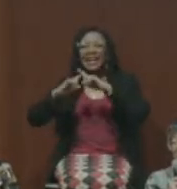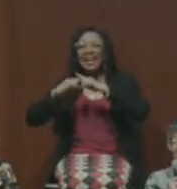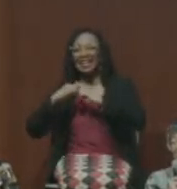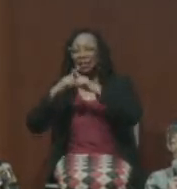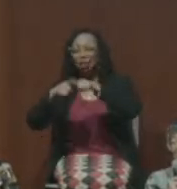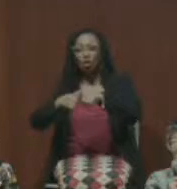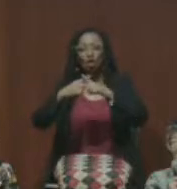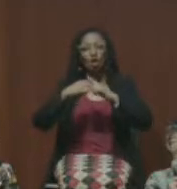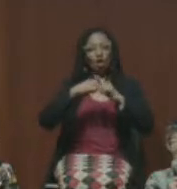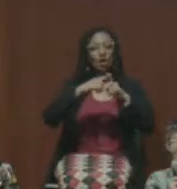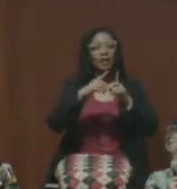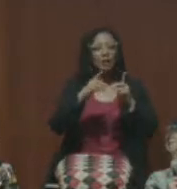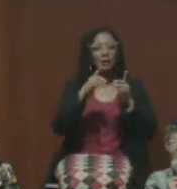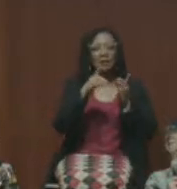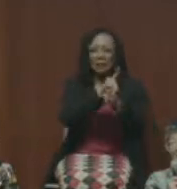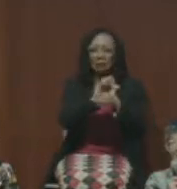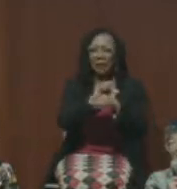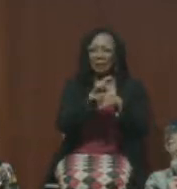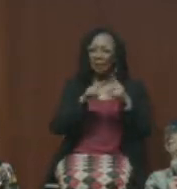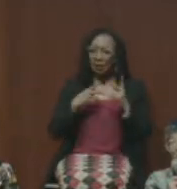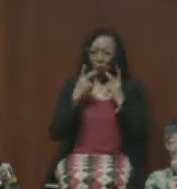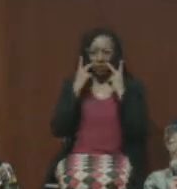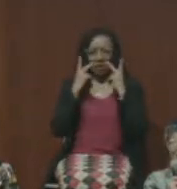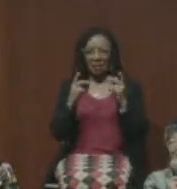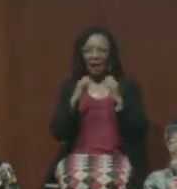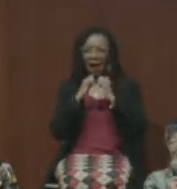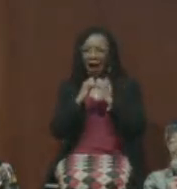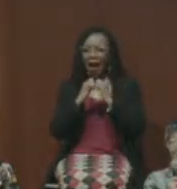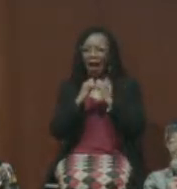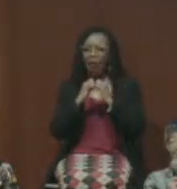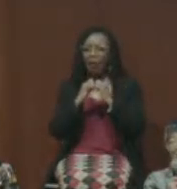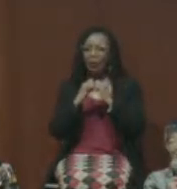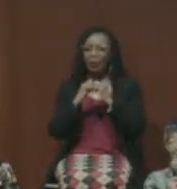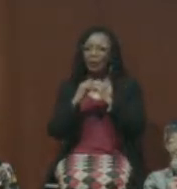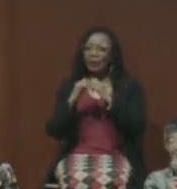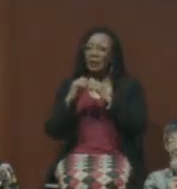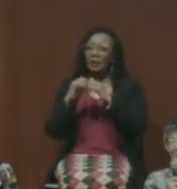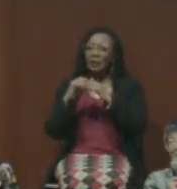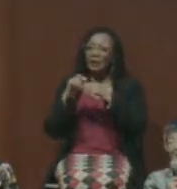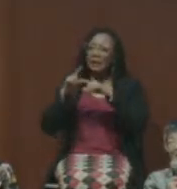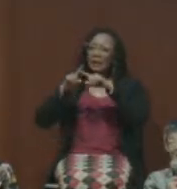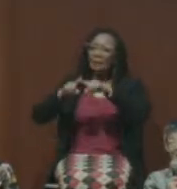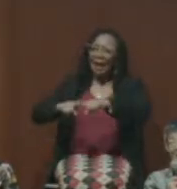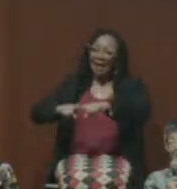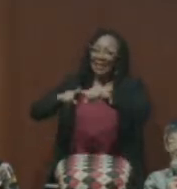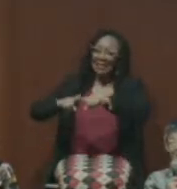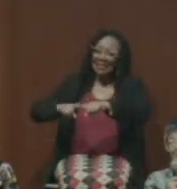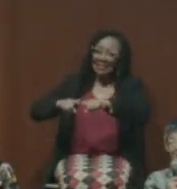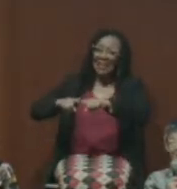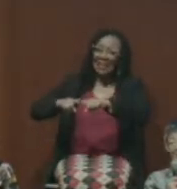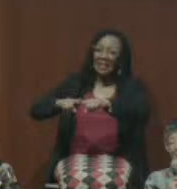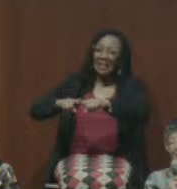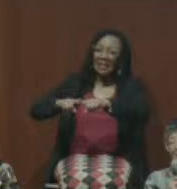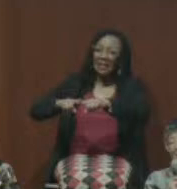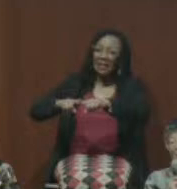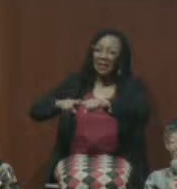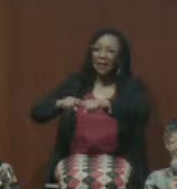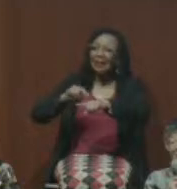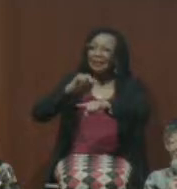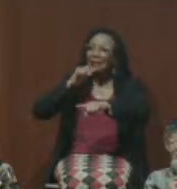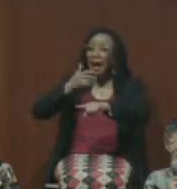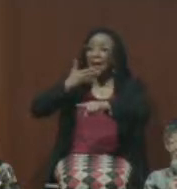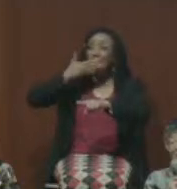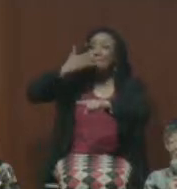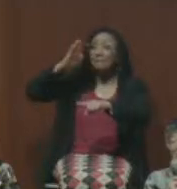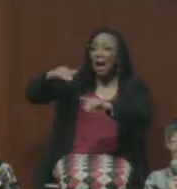right? So allowing us to see dependency as not an inherently